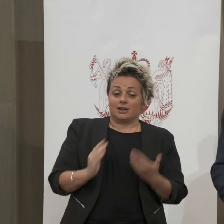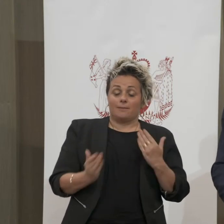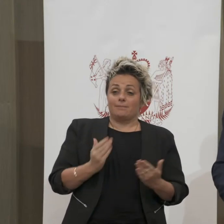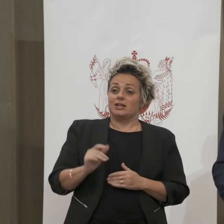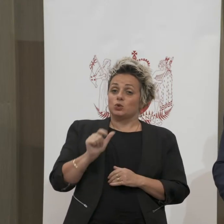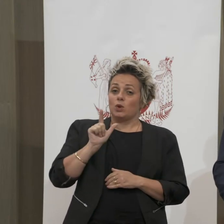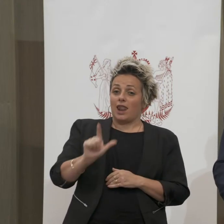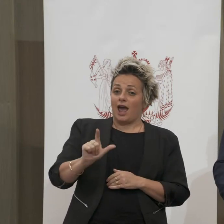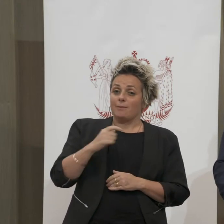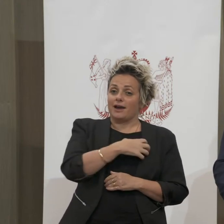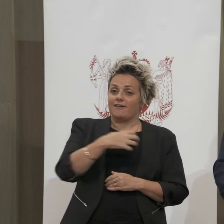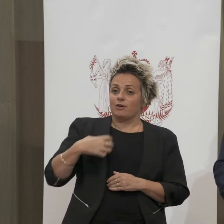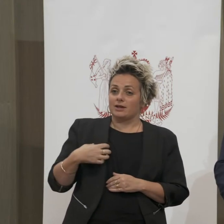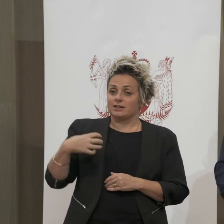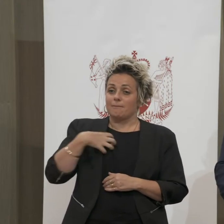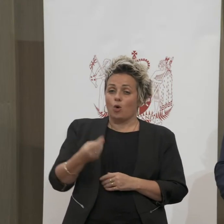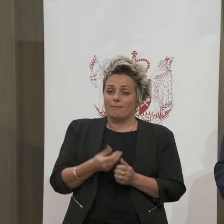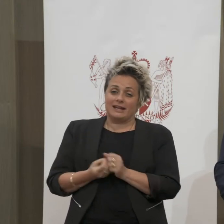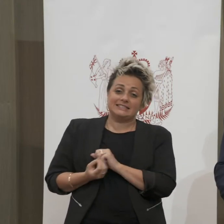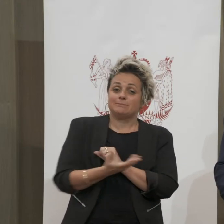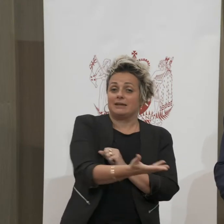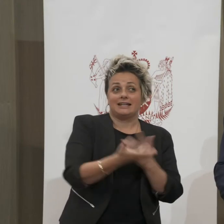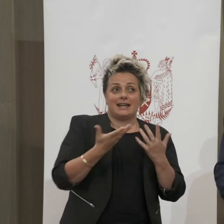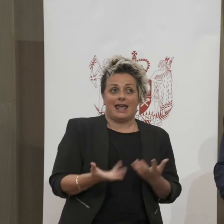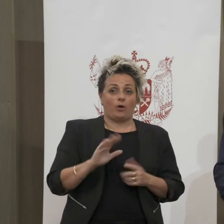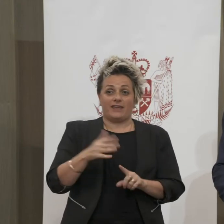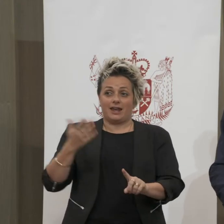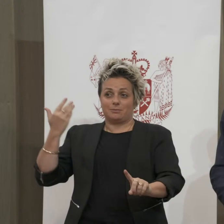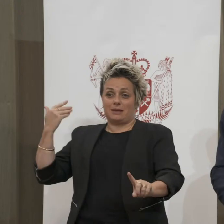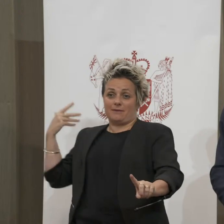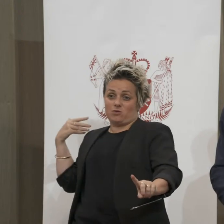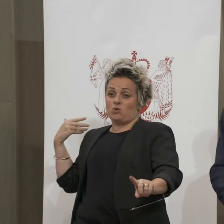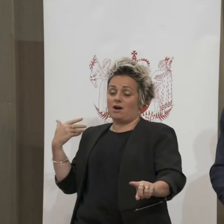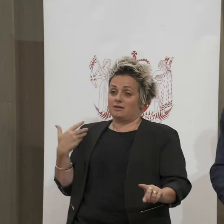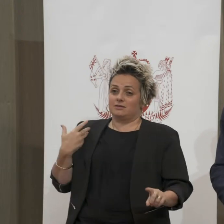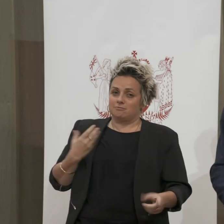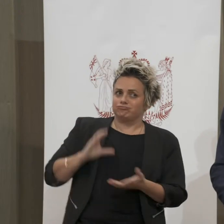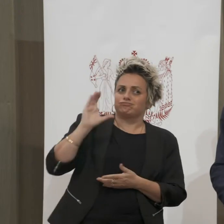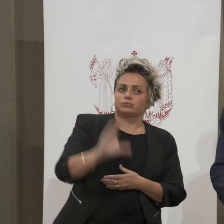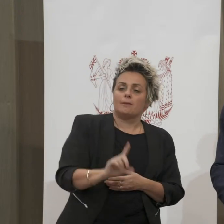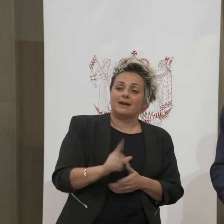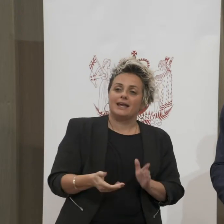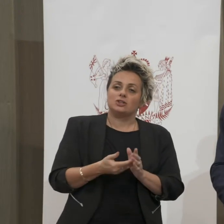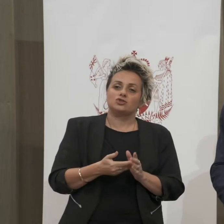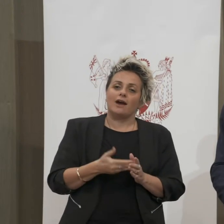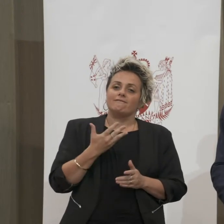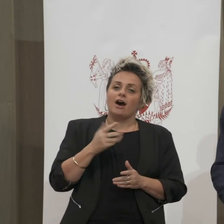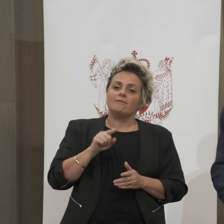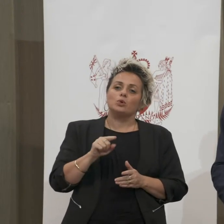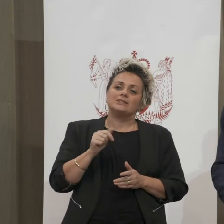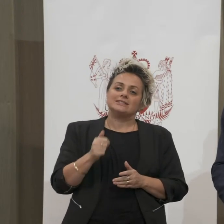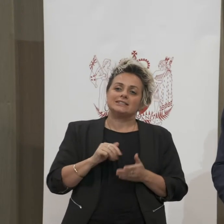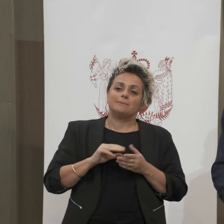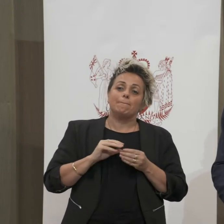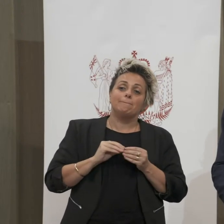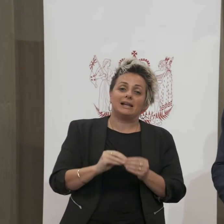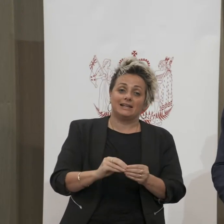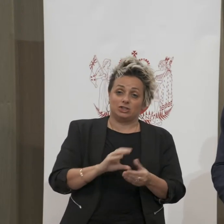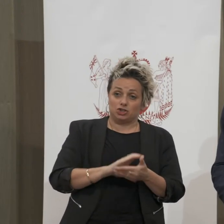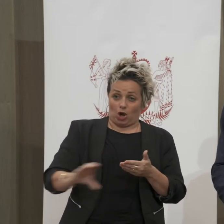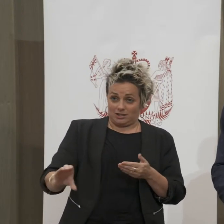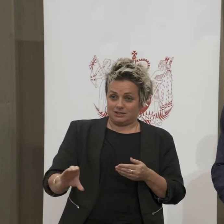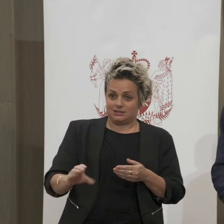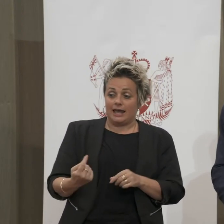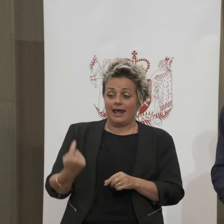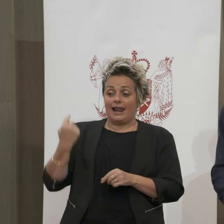more money on healthcare than ever before. But even the extra $5.6 billion for health in